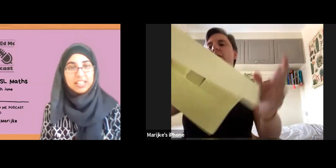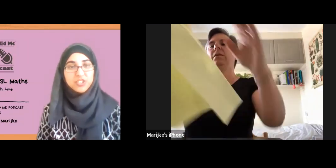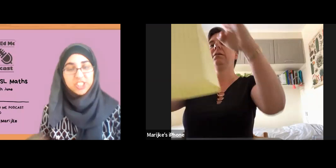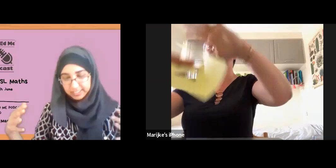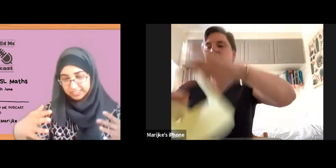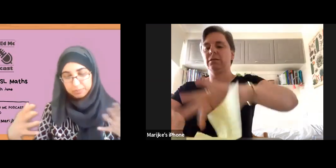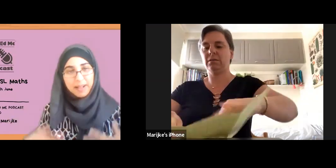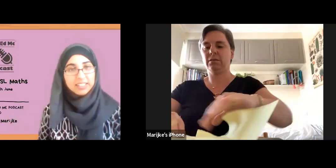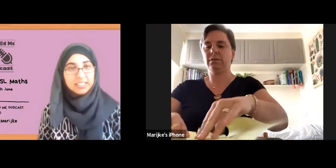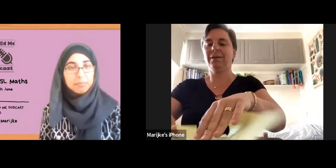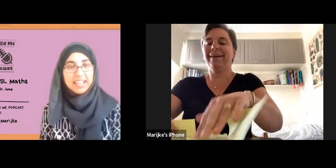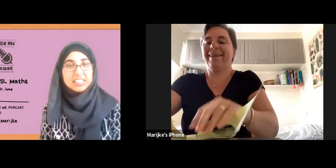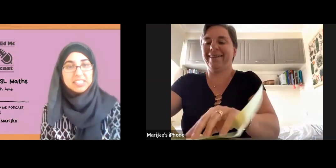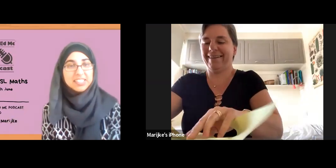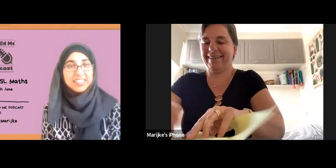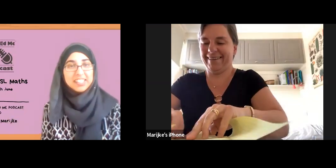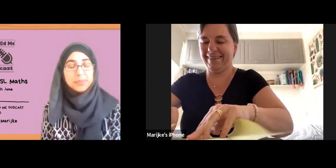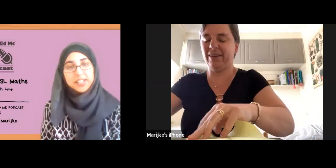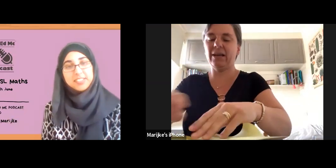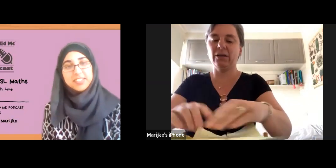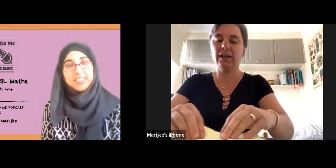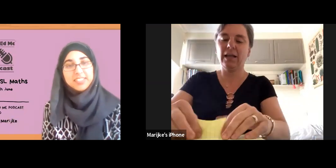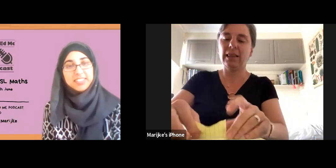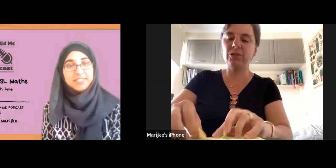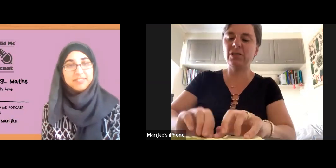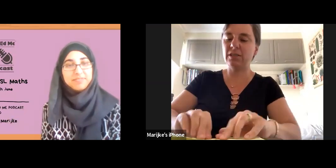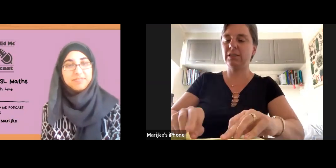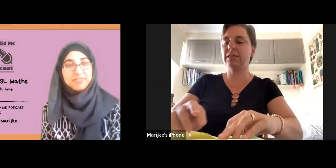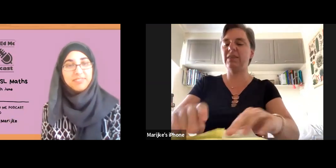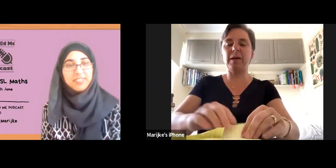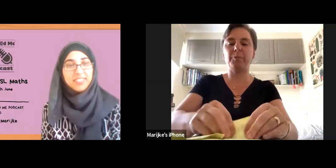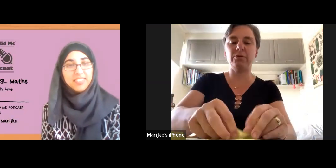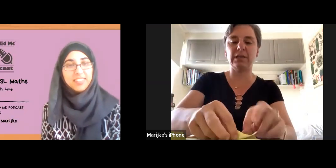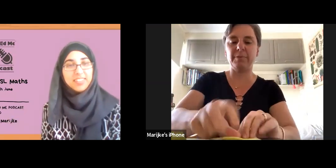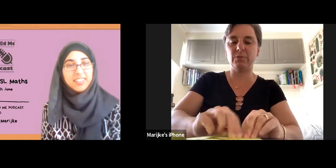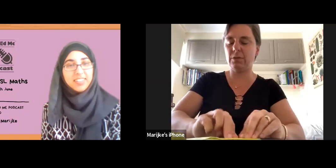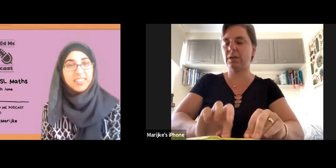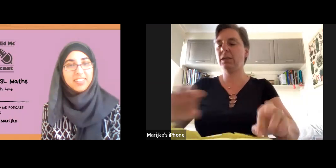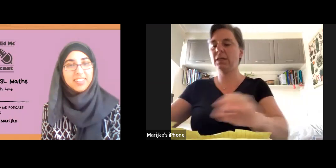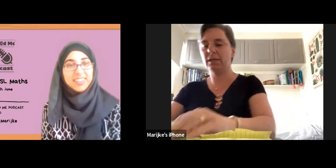of shielded balcony plate as well. Right, hang on. Let me just see if my prototype is working.